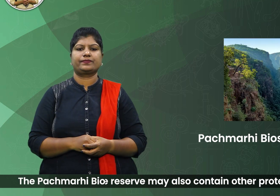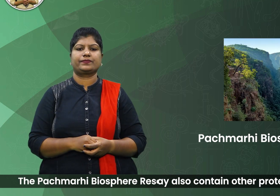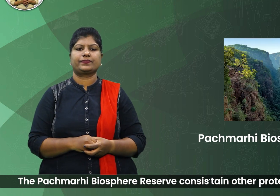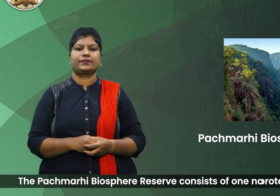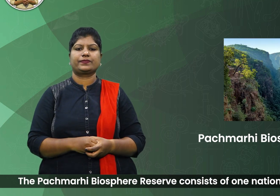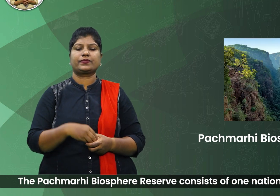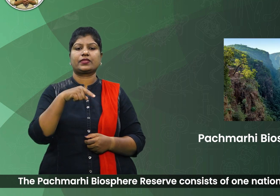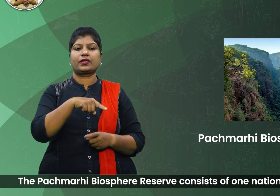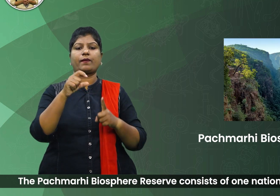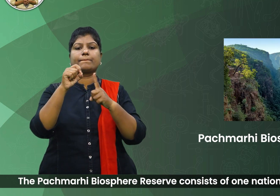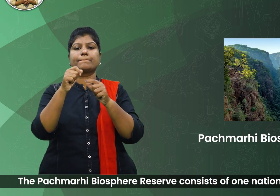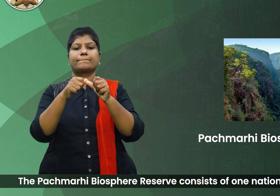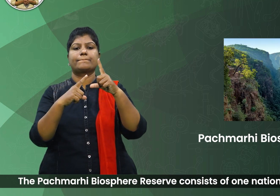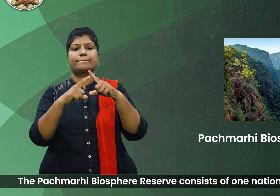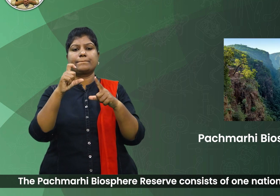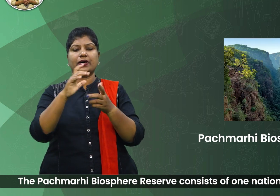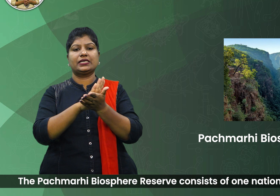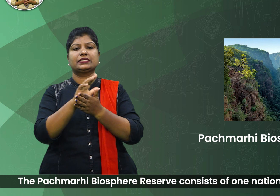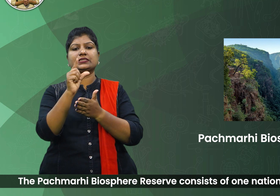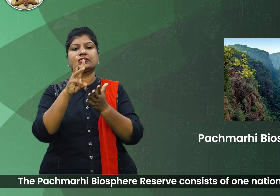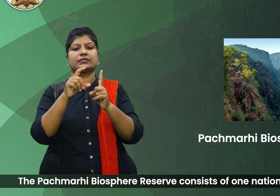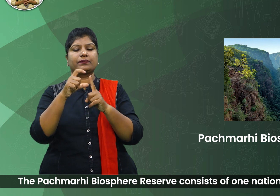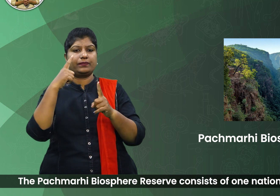The Pachmadi Biosphere Reserve